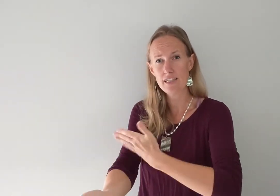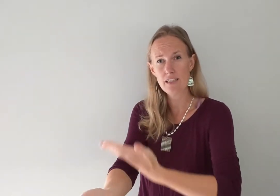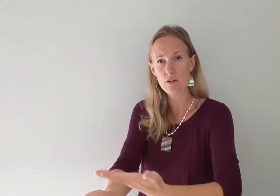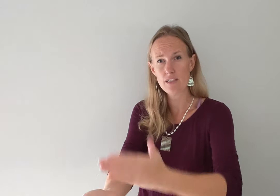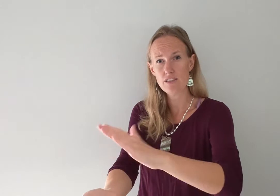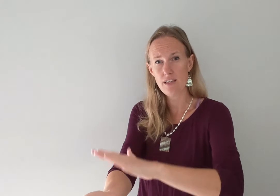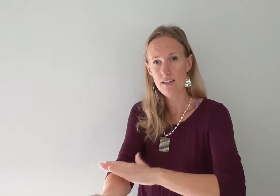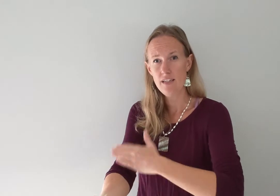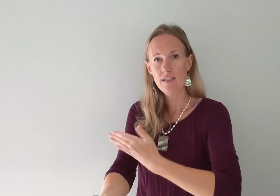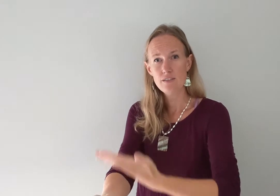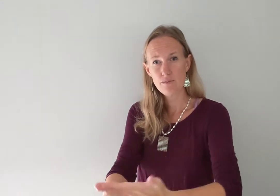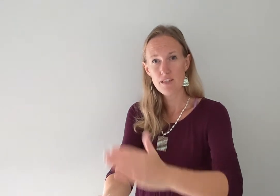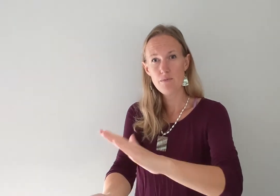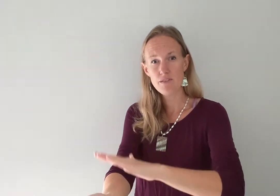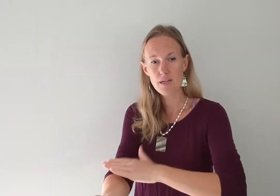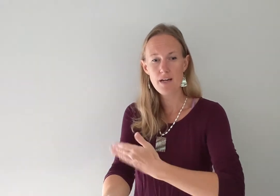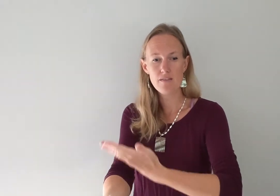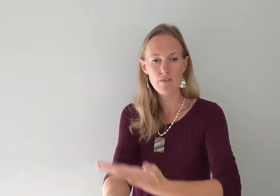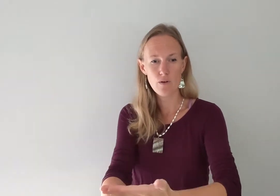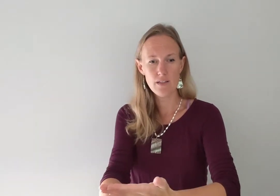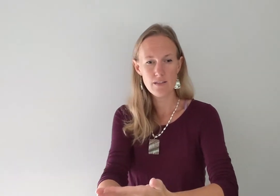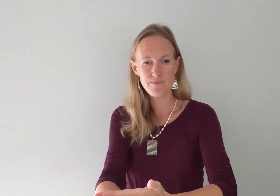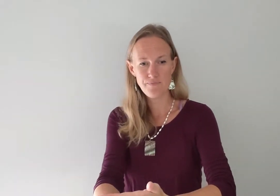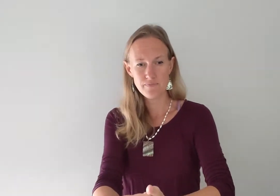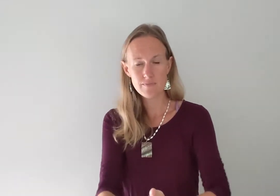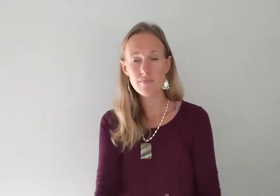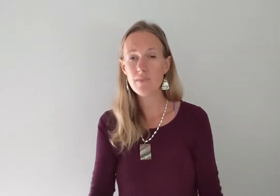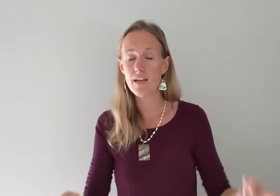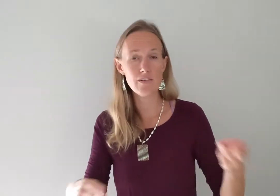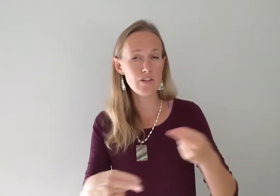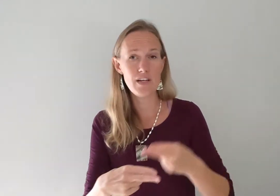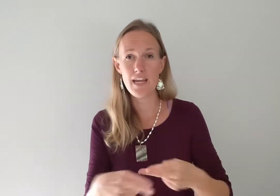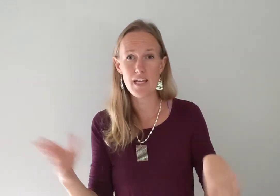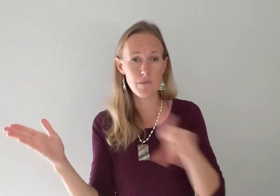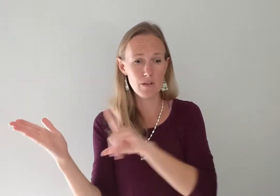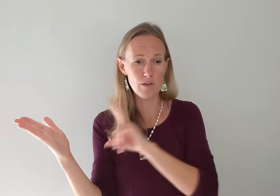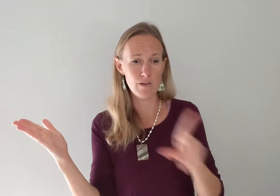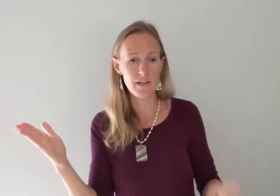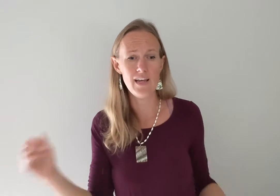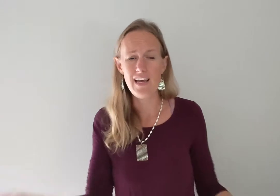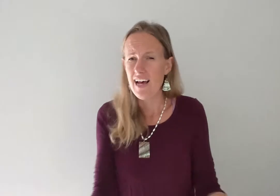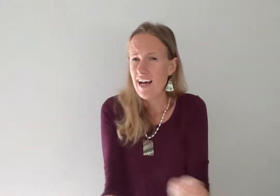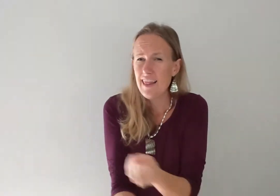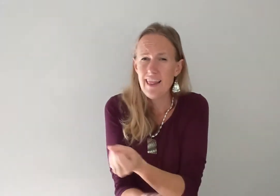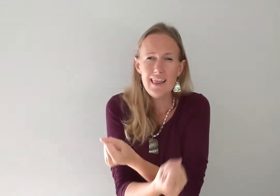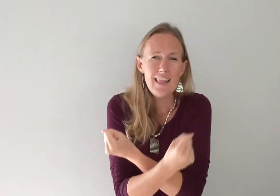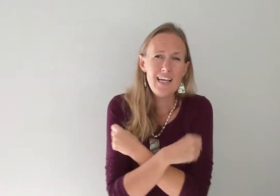an orchestra. So with the music back and forth. Of your name, Lord. I love